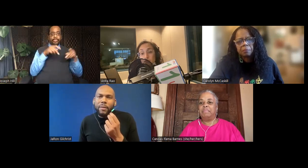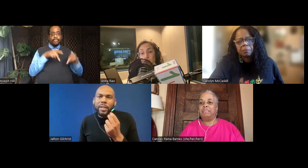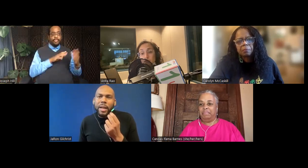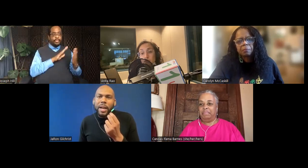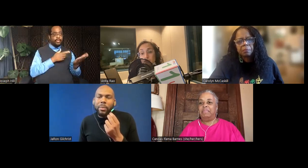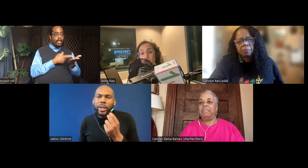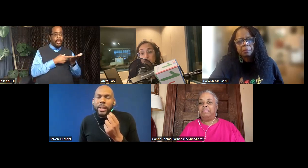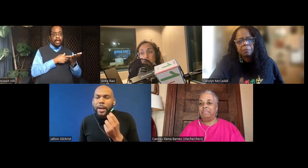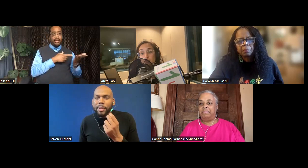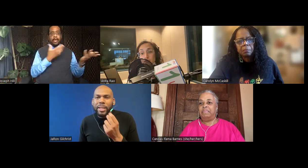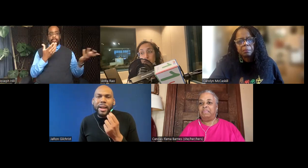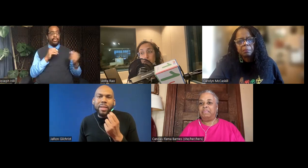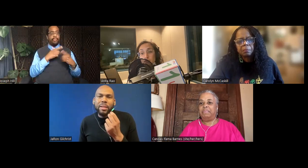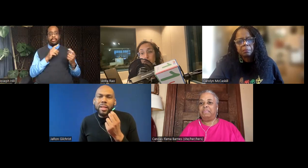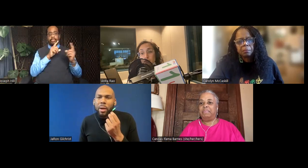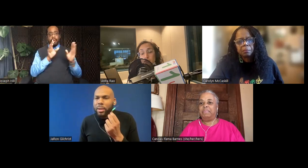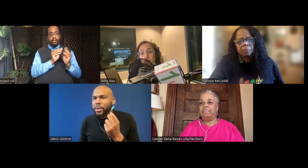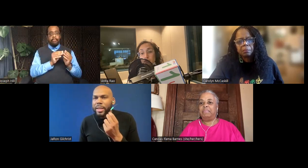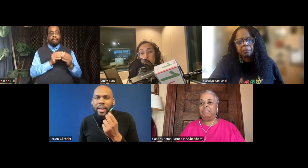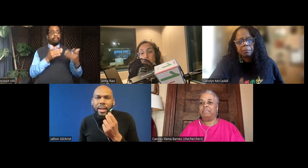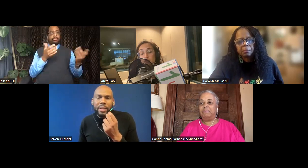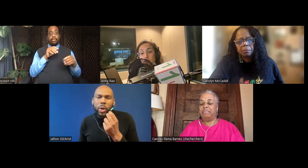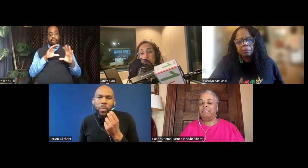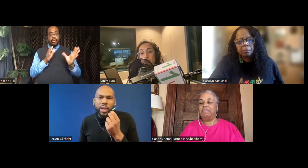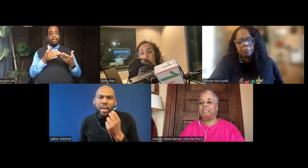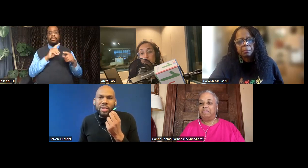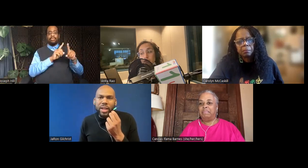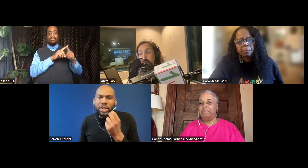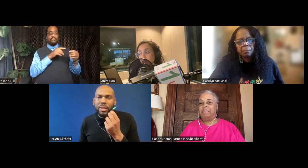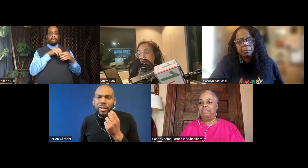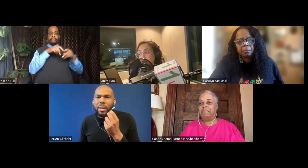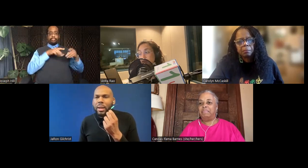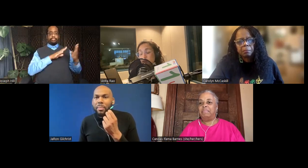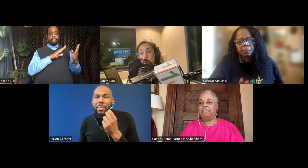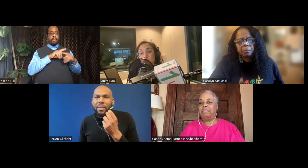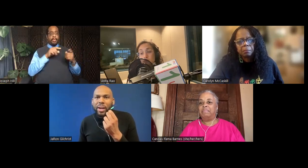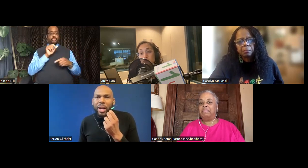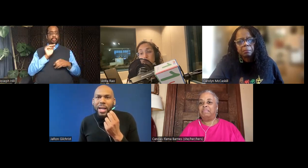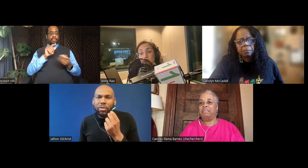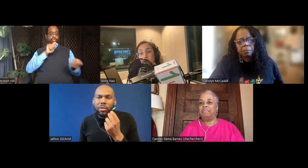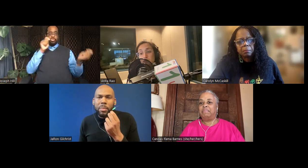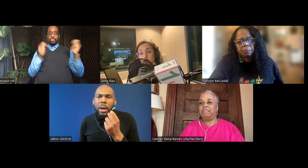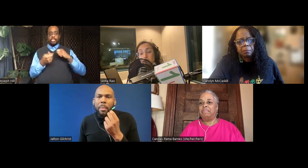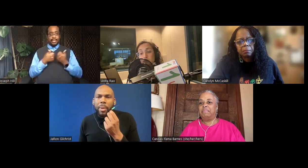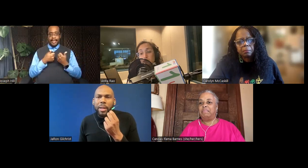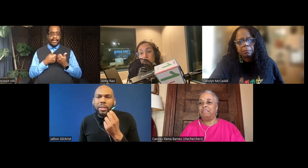And oftentimes we tend to have these in smaller settings, one-on-one conversations, maybe even in the classroom.